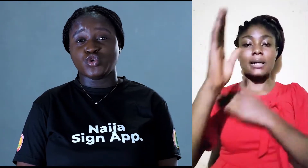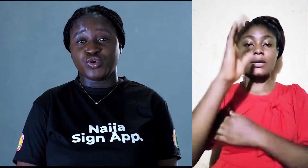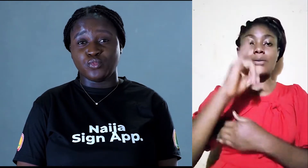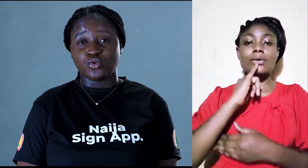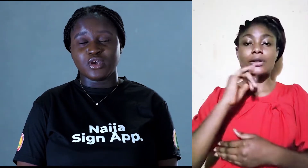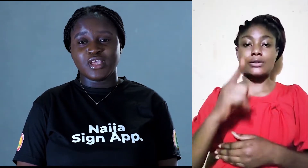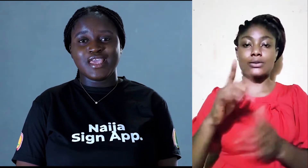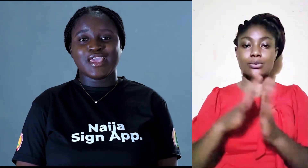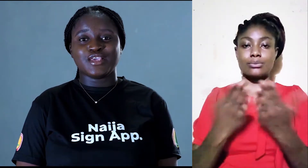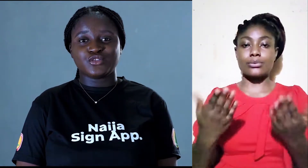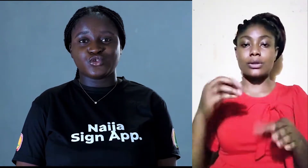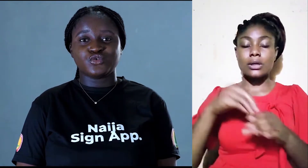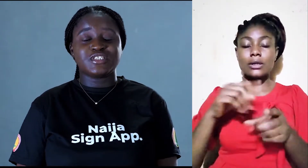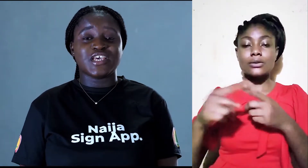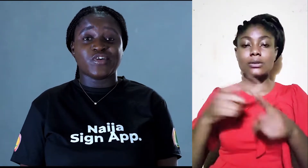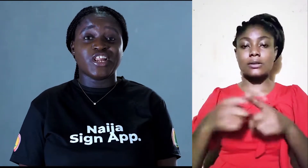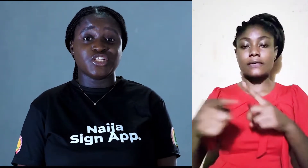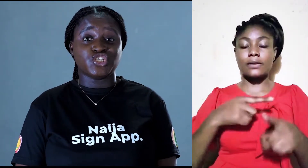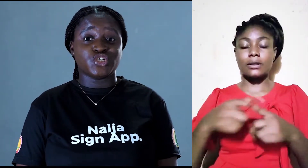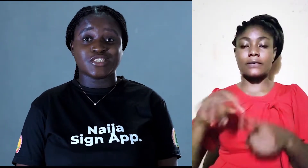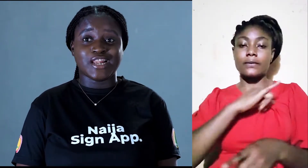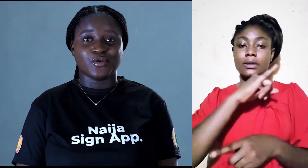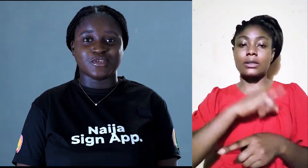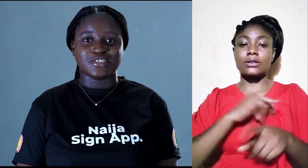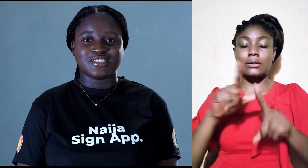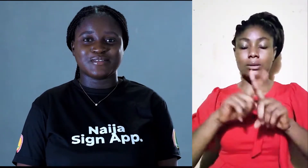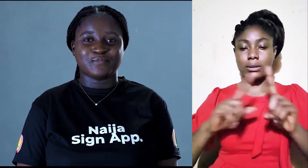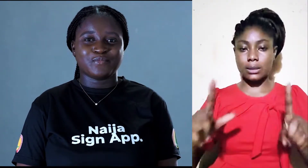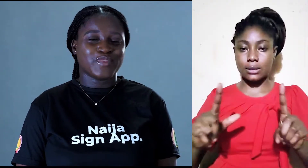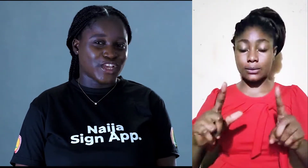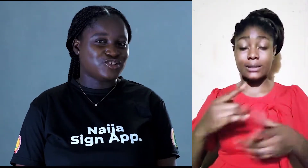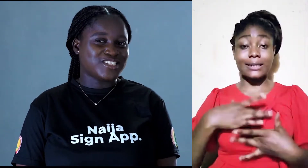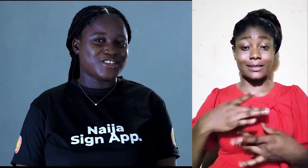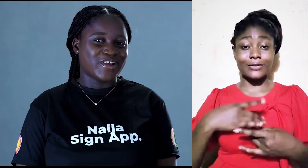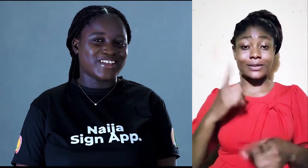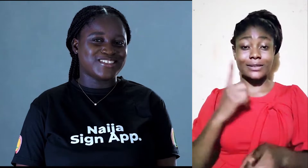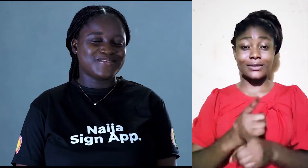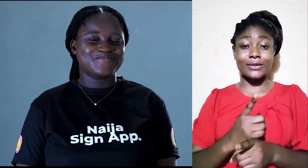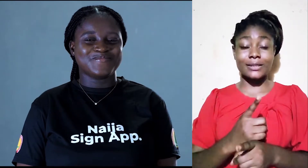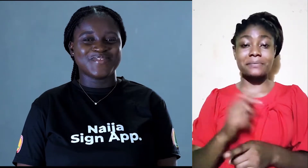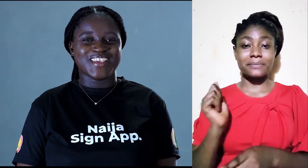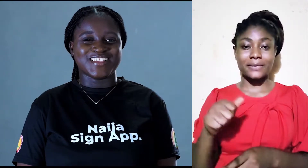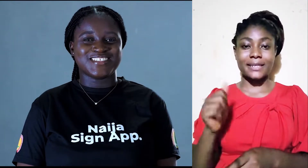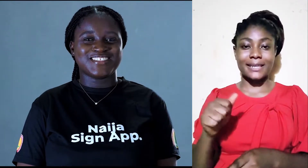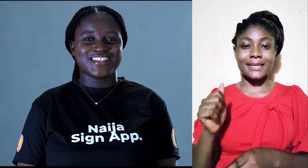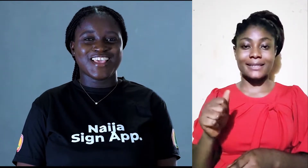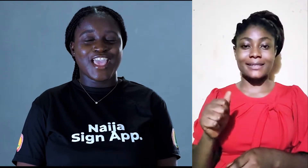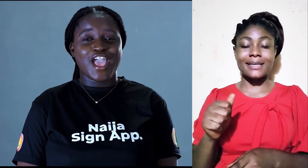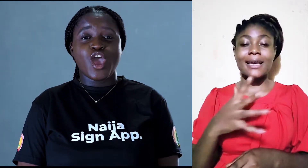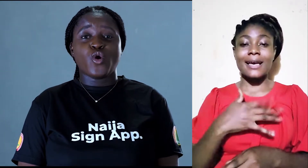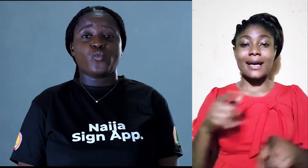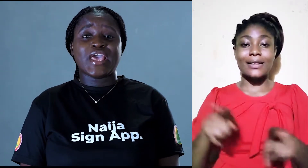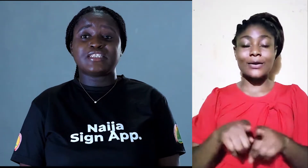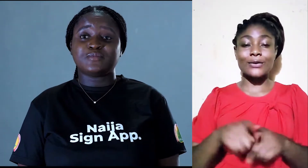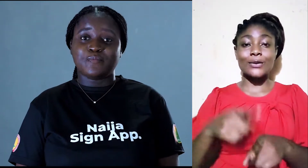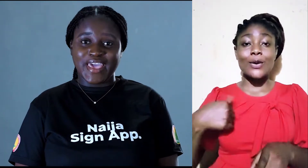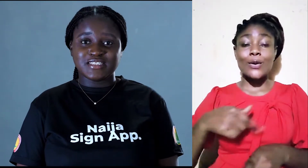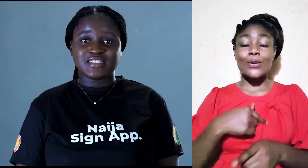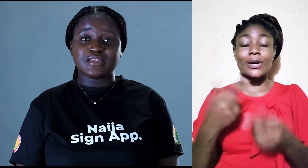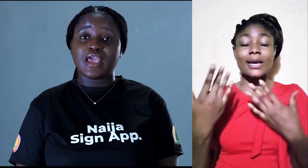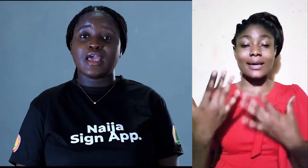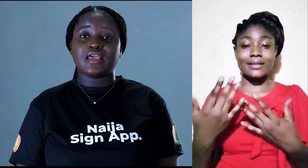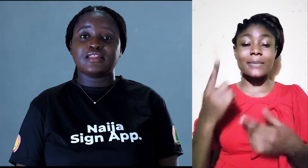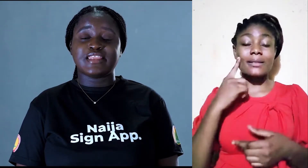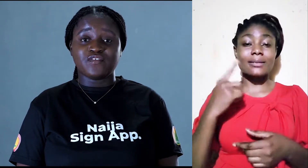Nairobi registry into several Indigenous sign languages. Interesting, right? Yes. We